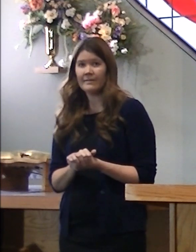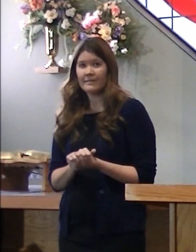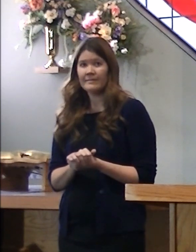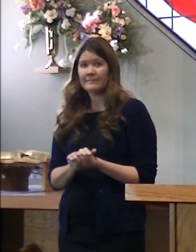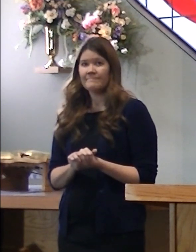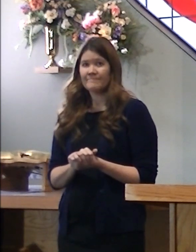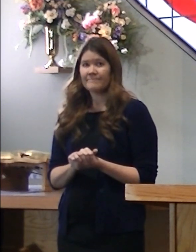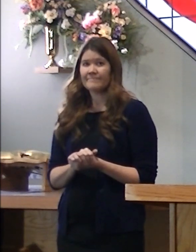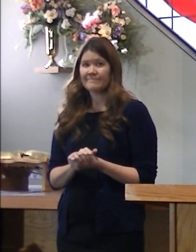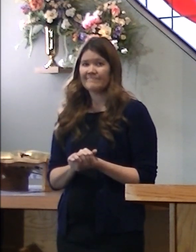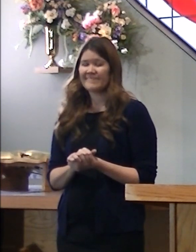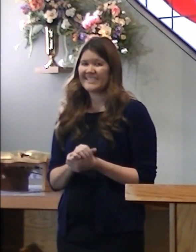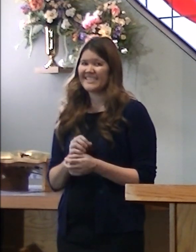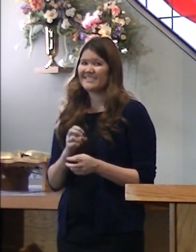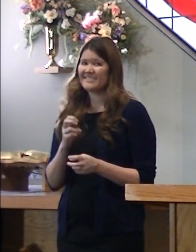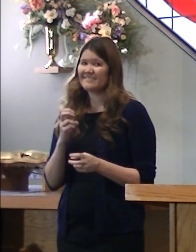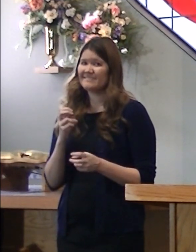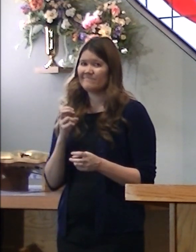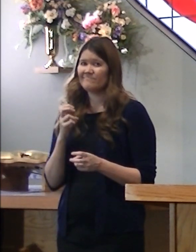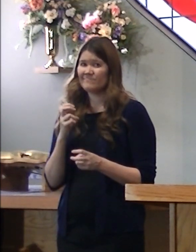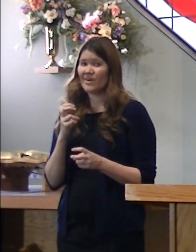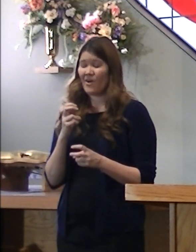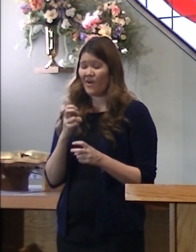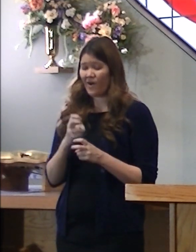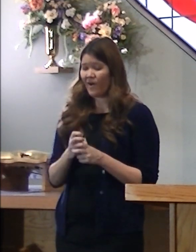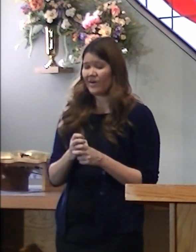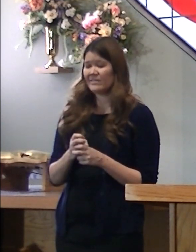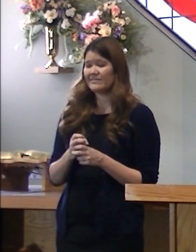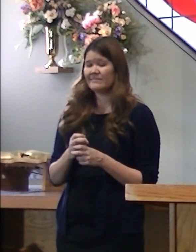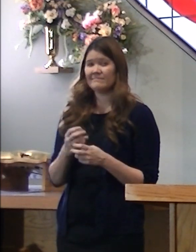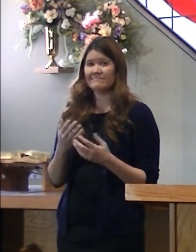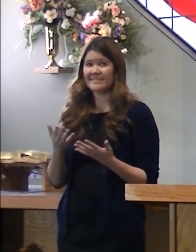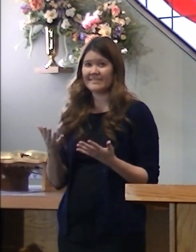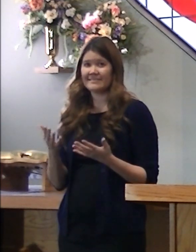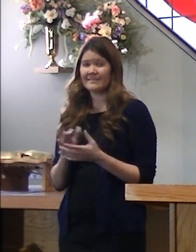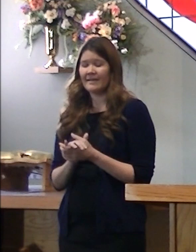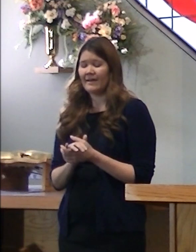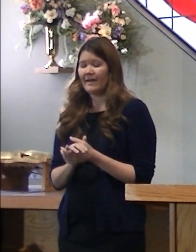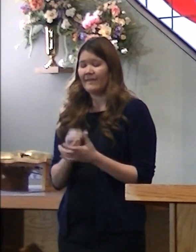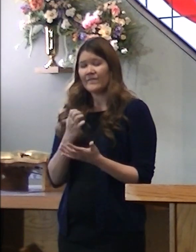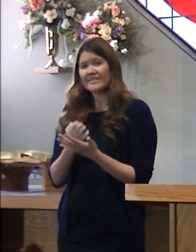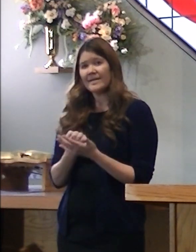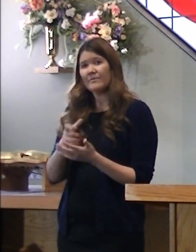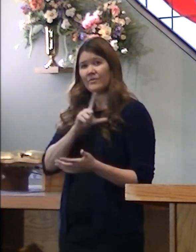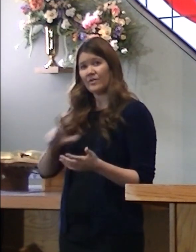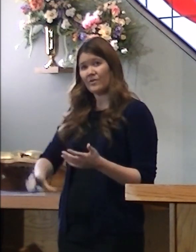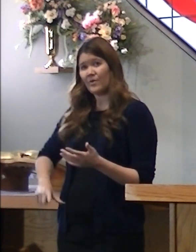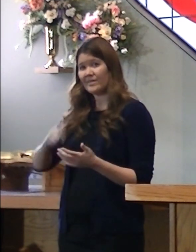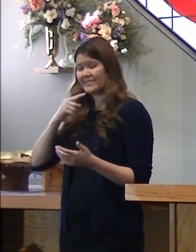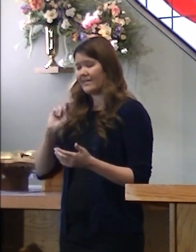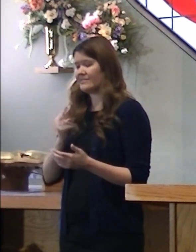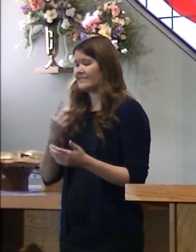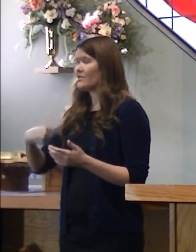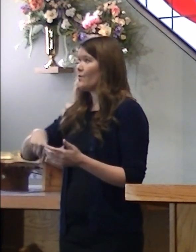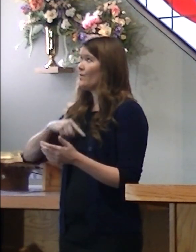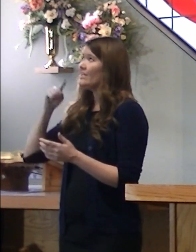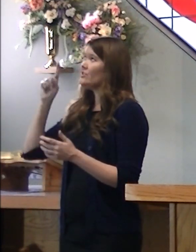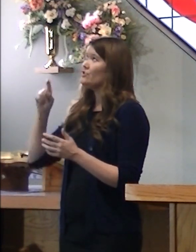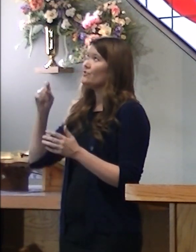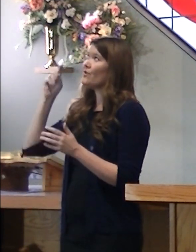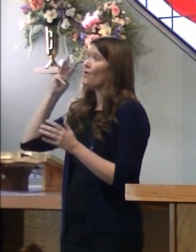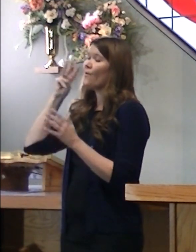And it's a tight rope between those two. For example, the Lord tells us that we are to be his